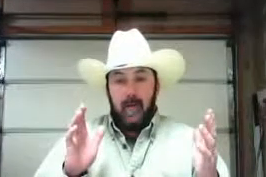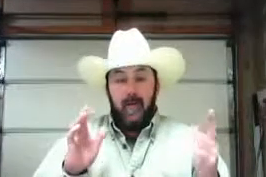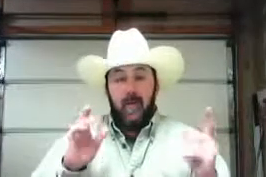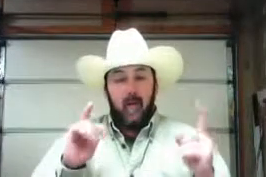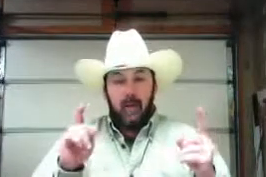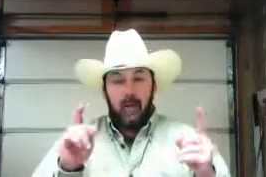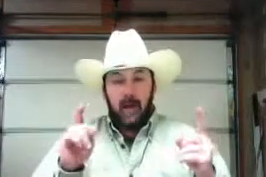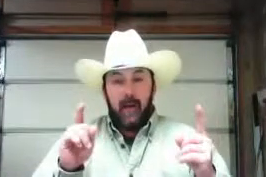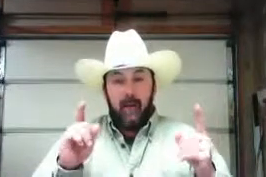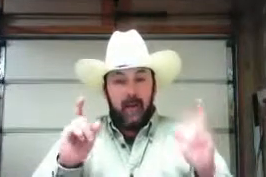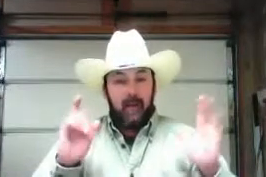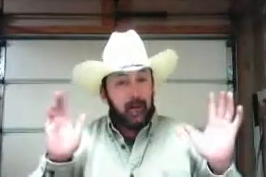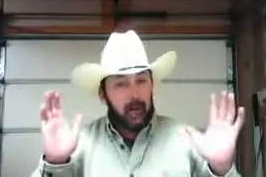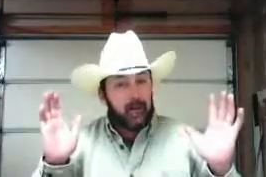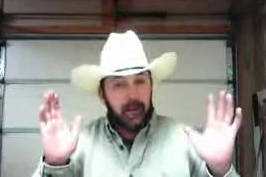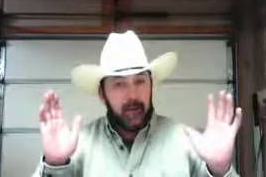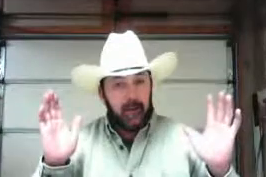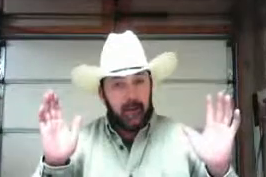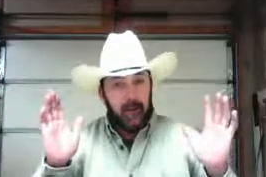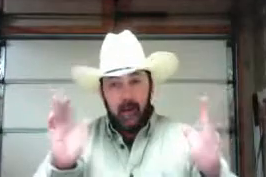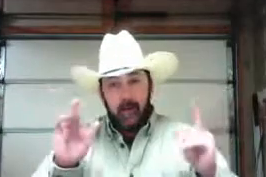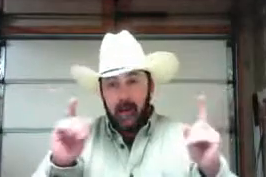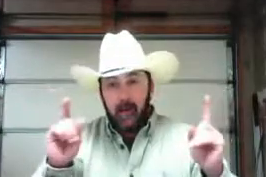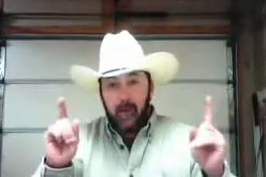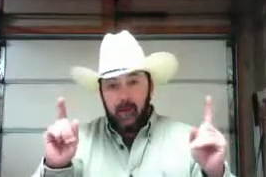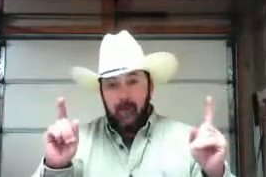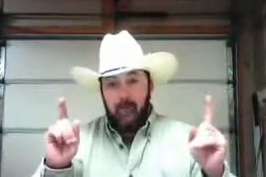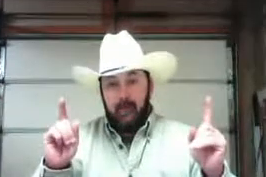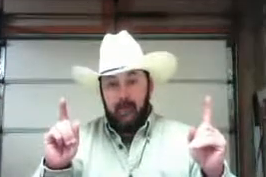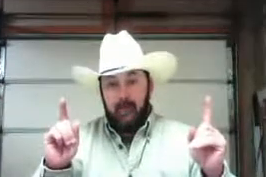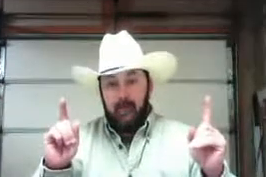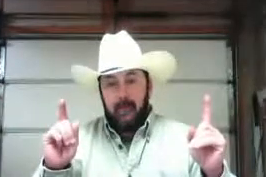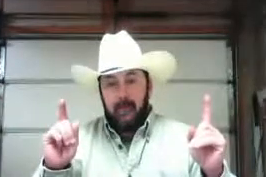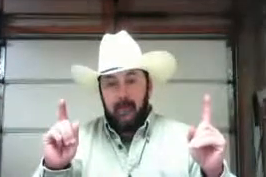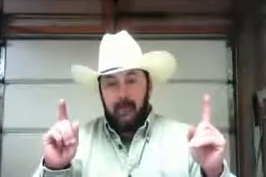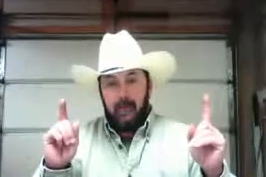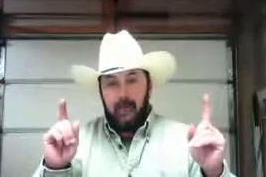about what you and I believe about the Constitution. They don't care.